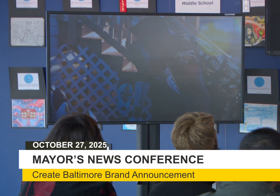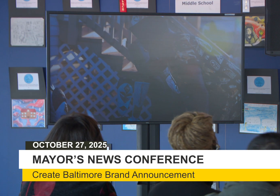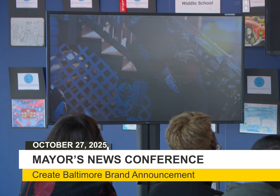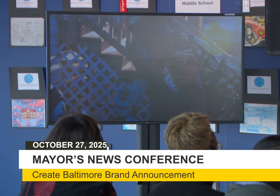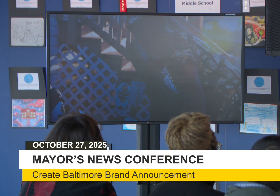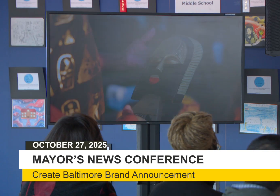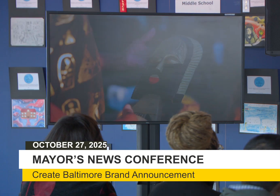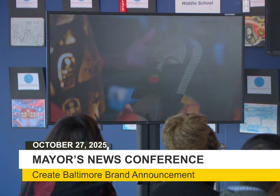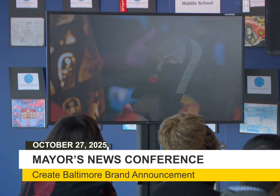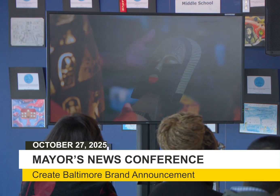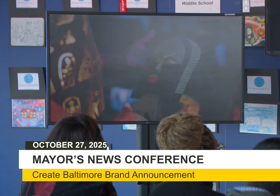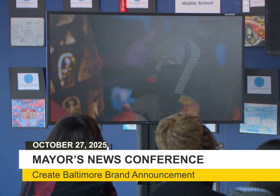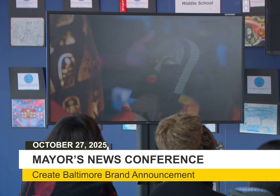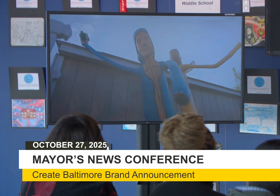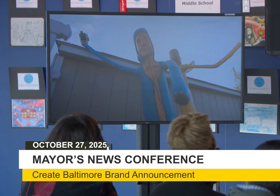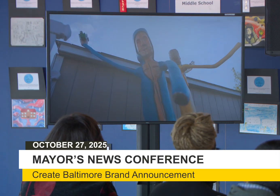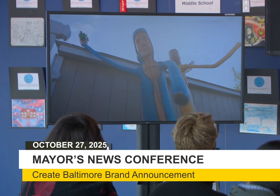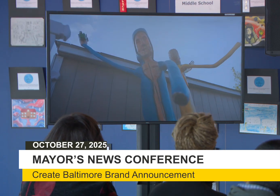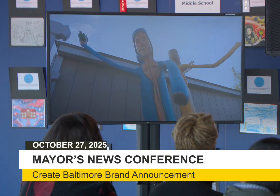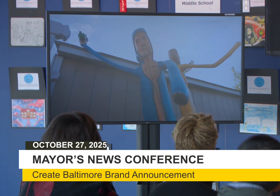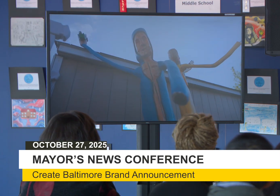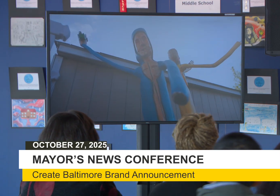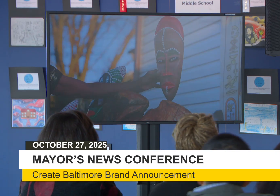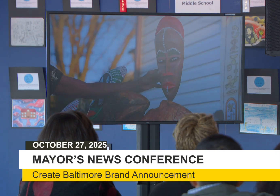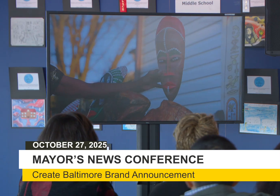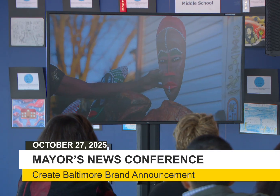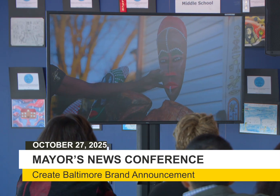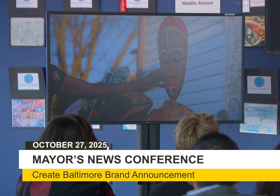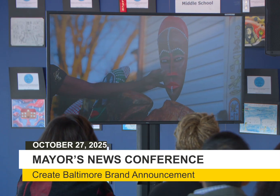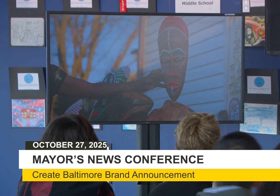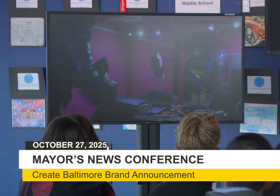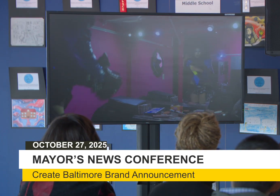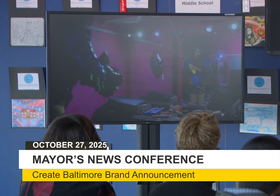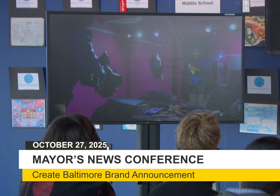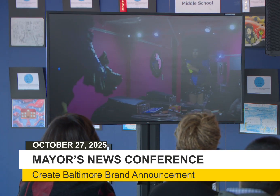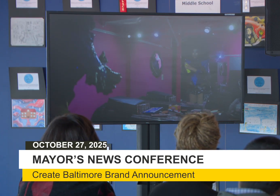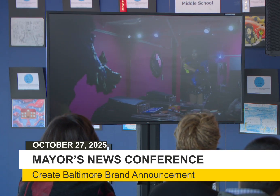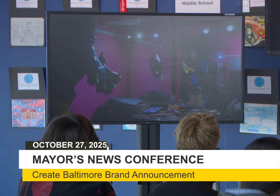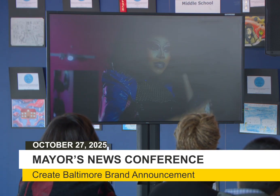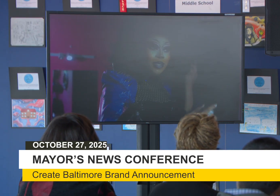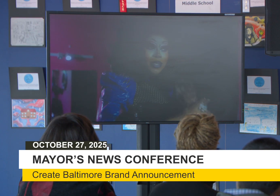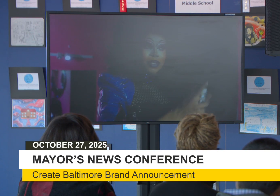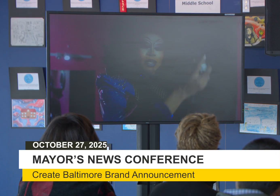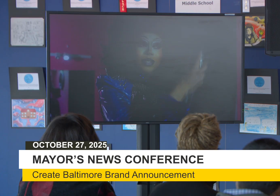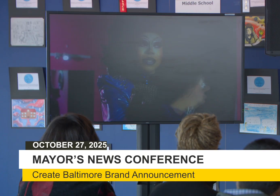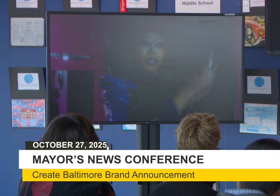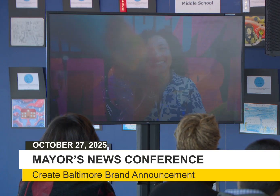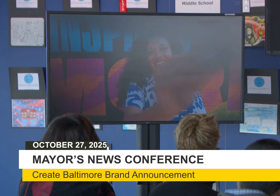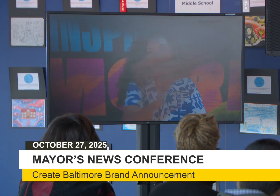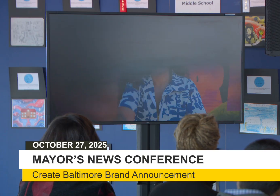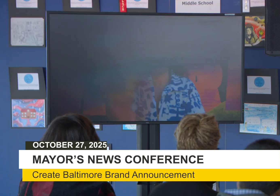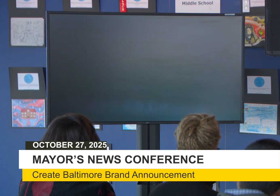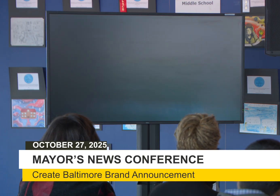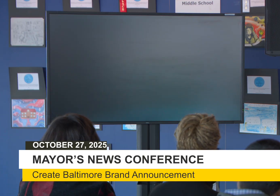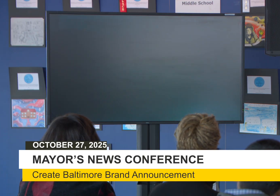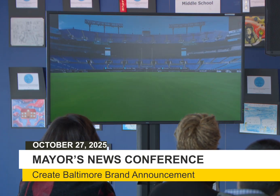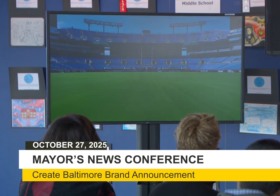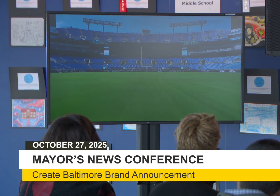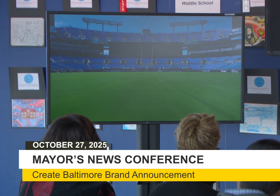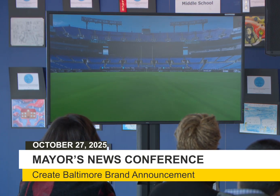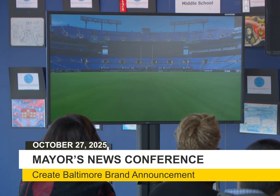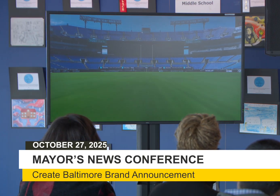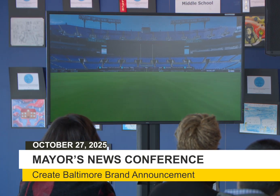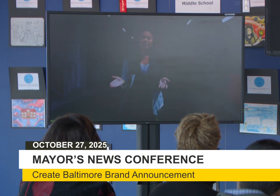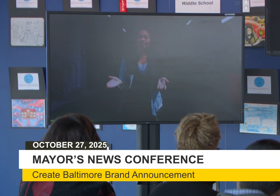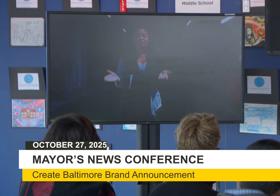city's Arts Council. We fund, advocate, and amplify the work of artists and creative communities.